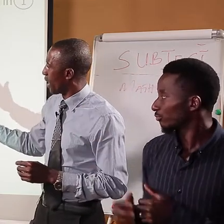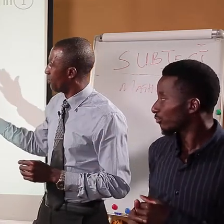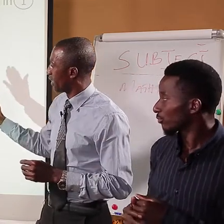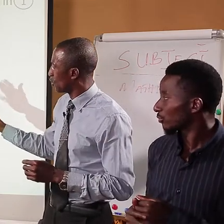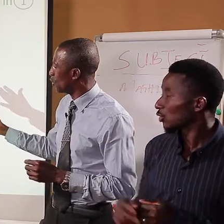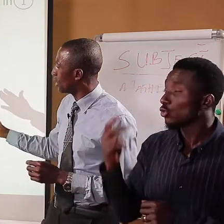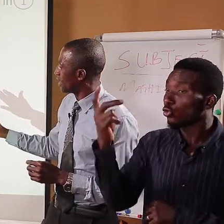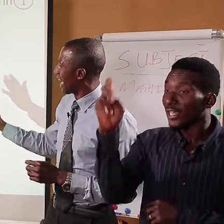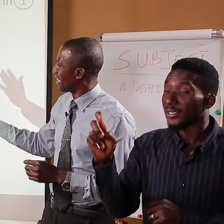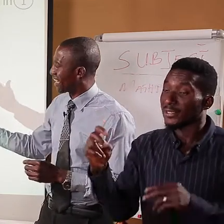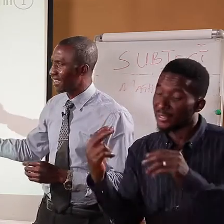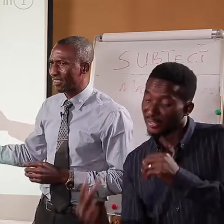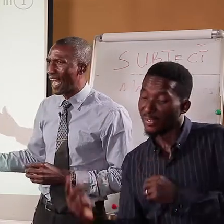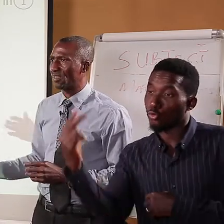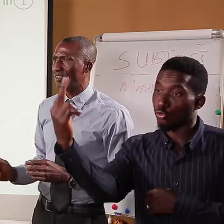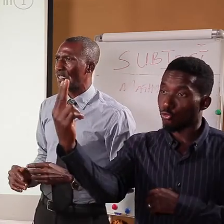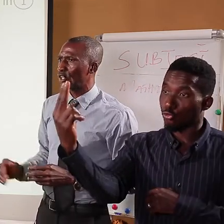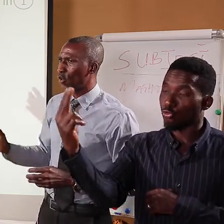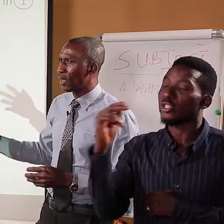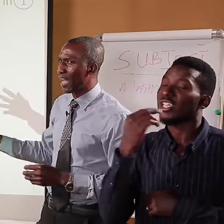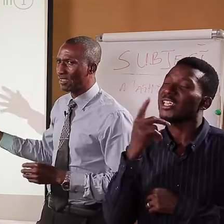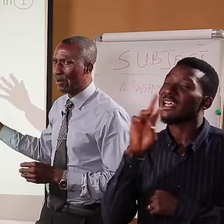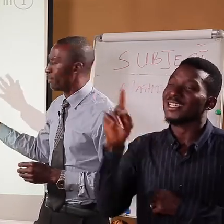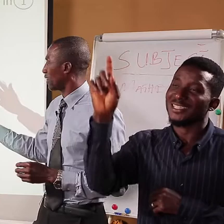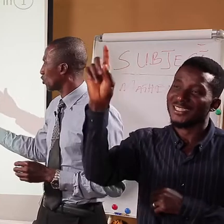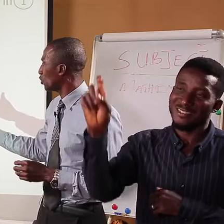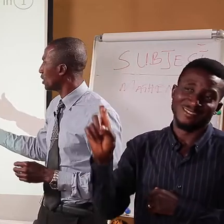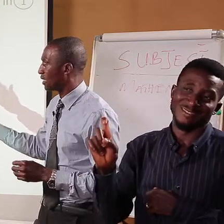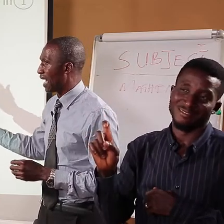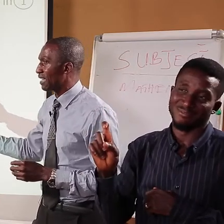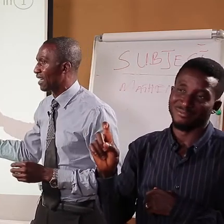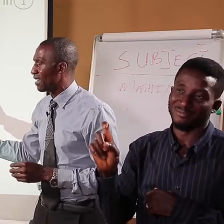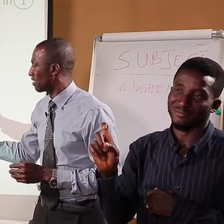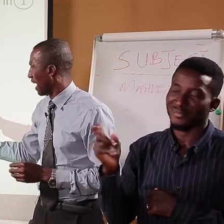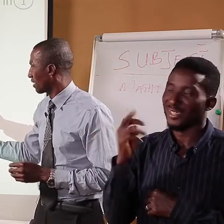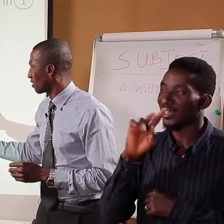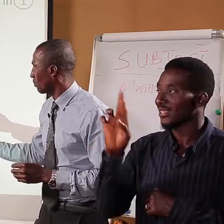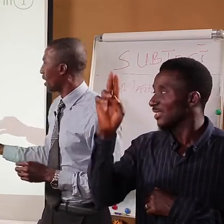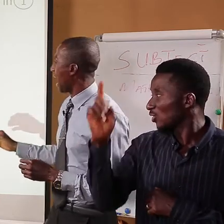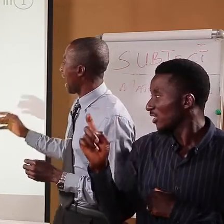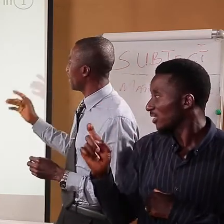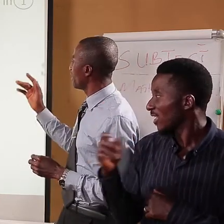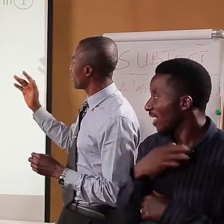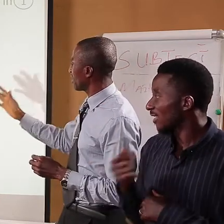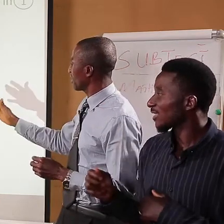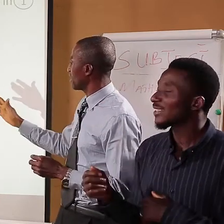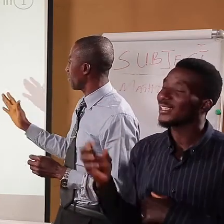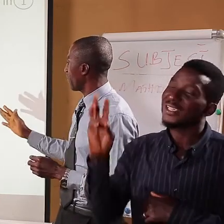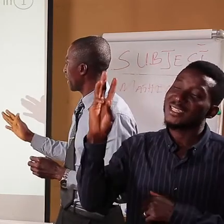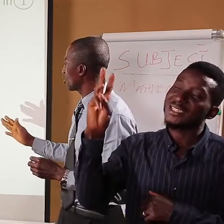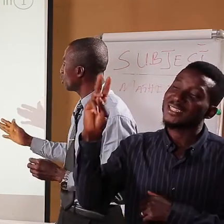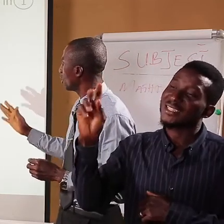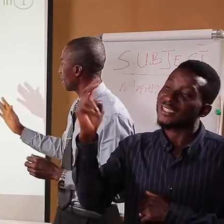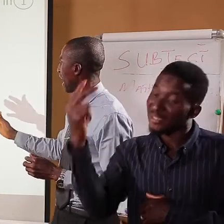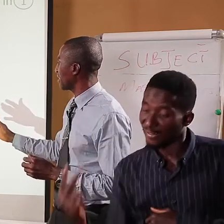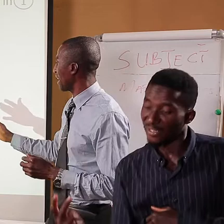2x divided by 2, the answer is x. 2x divided by 2, the answer is x. And 16 divided